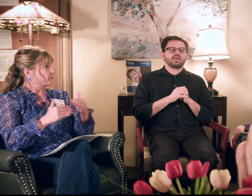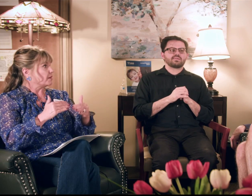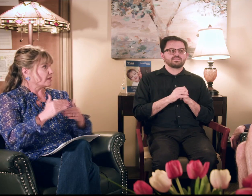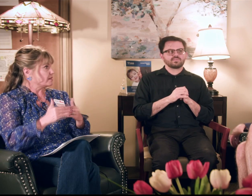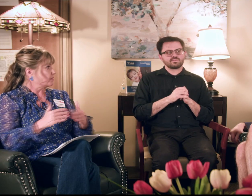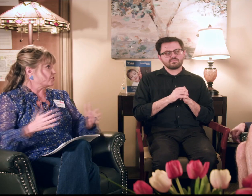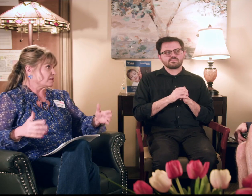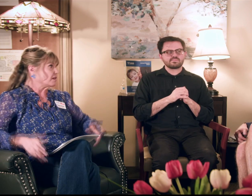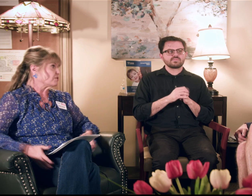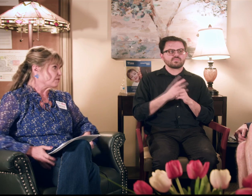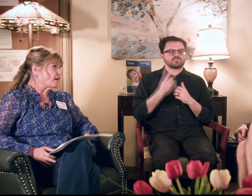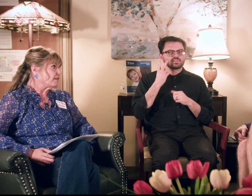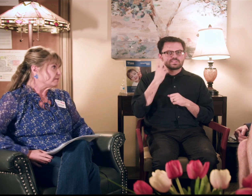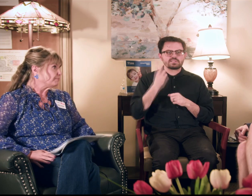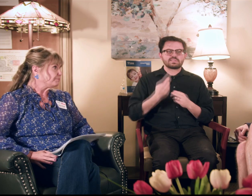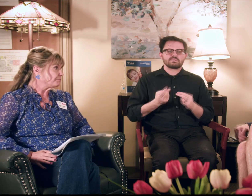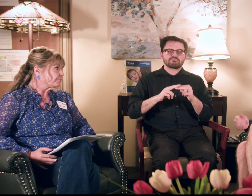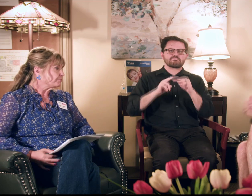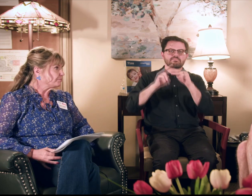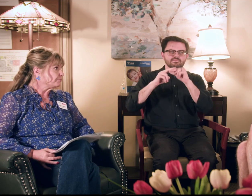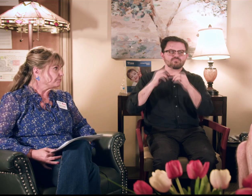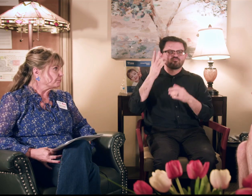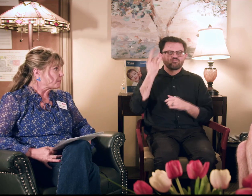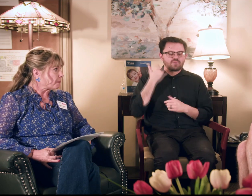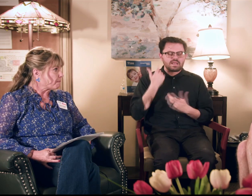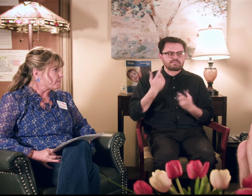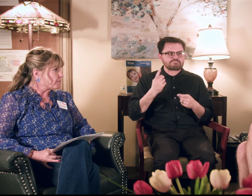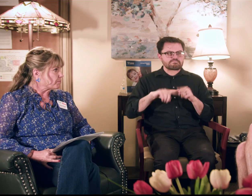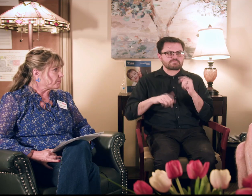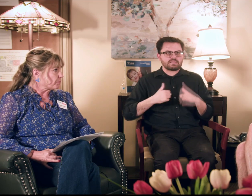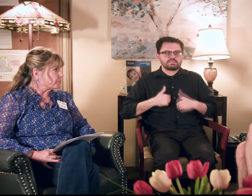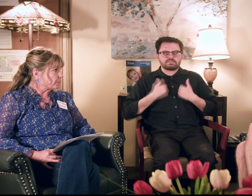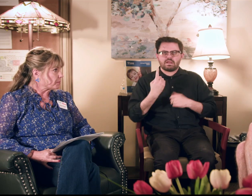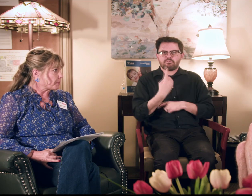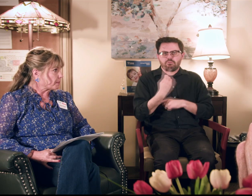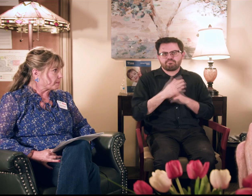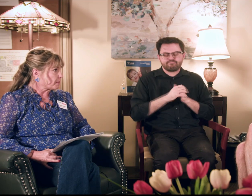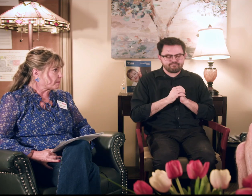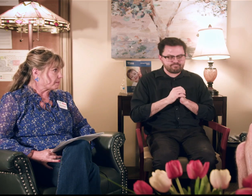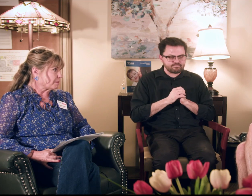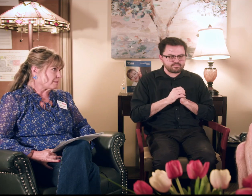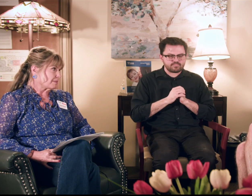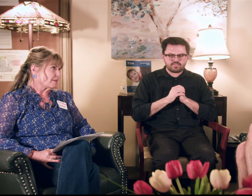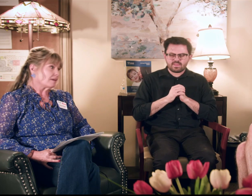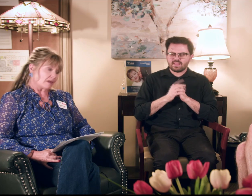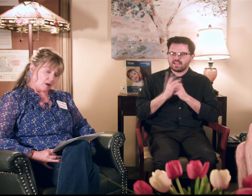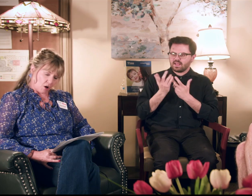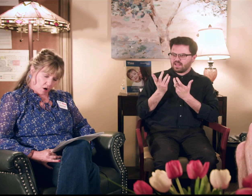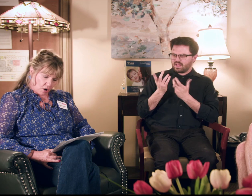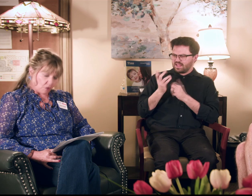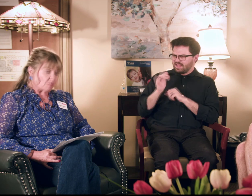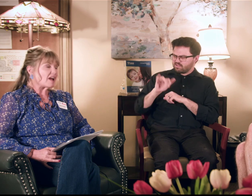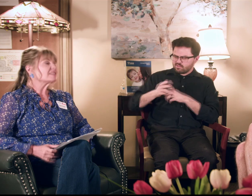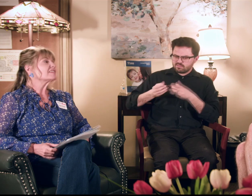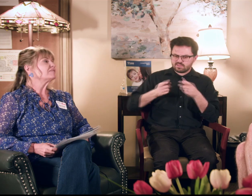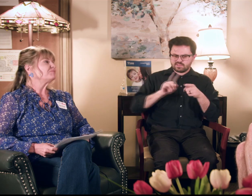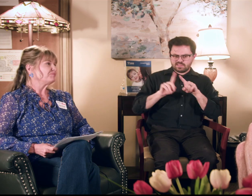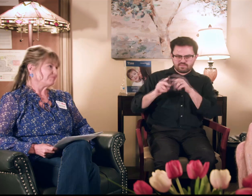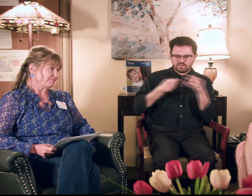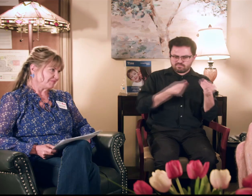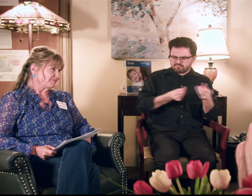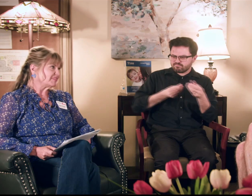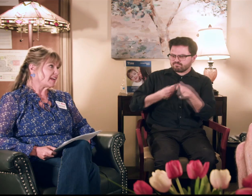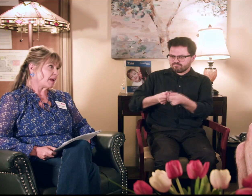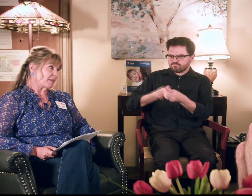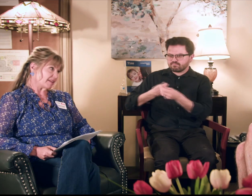rise. Yeah. Because they're just not Absolutely. surviving. And those solutions then produce different types of hardships, Correct.